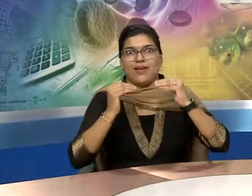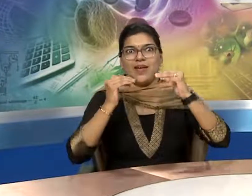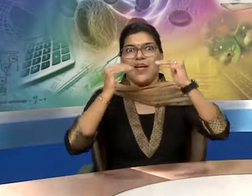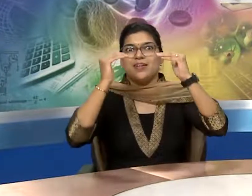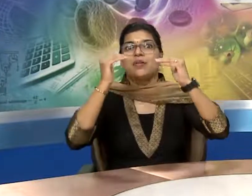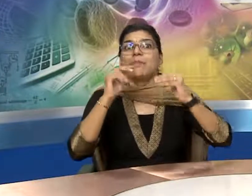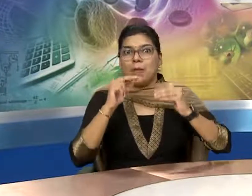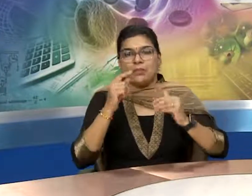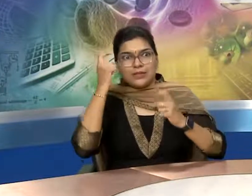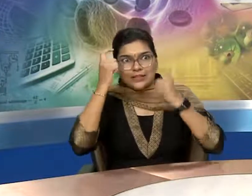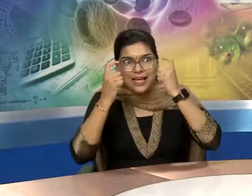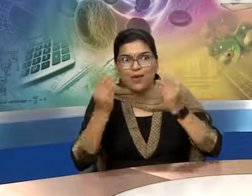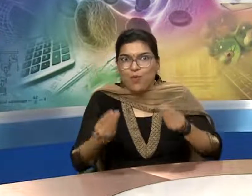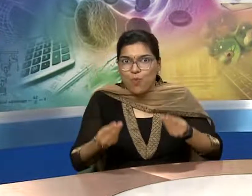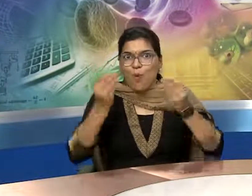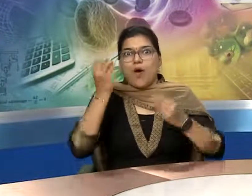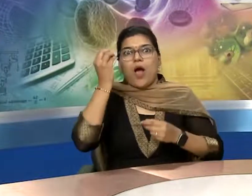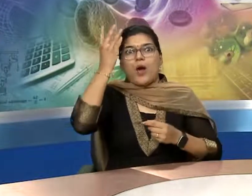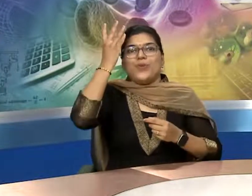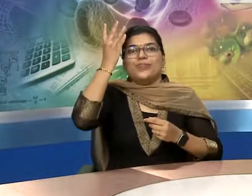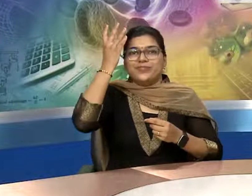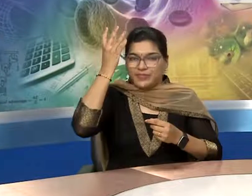material, or you can say non-book material.